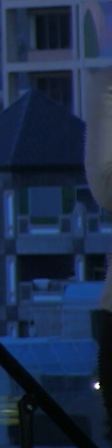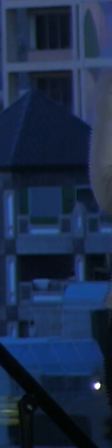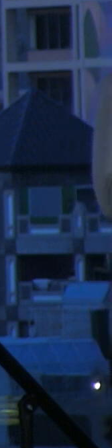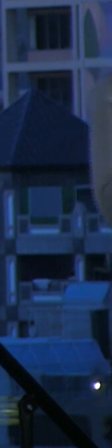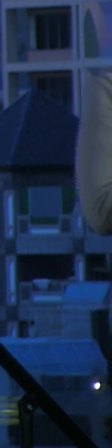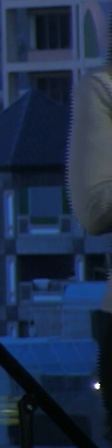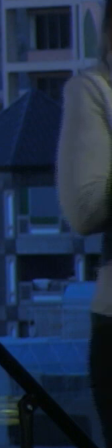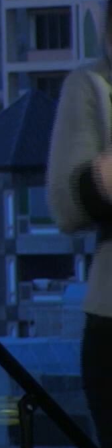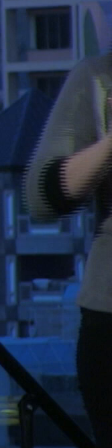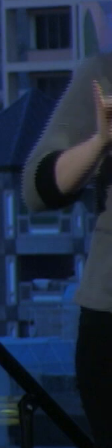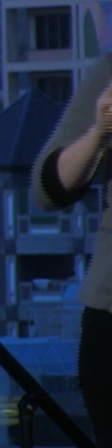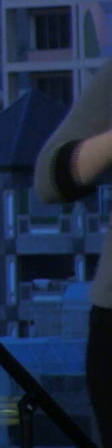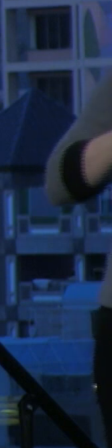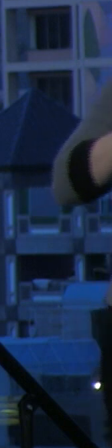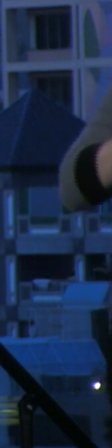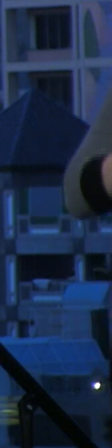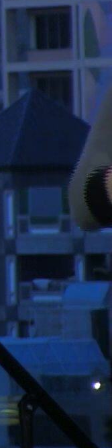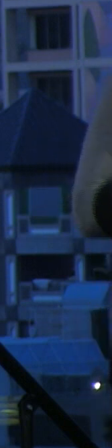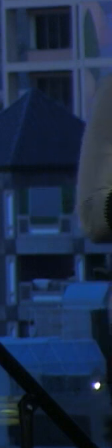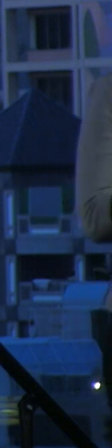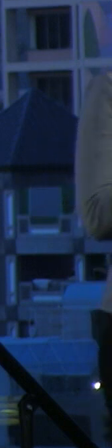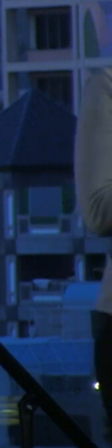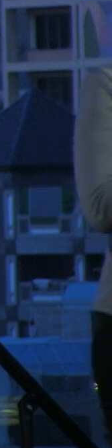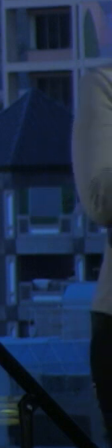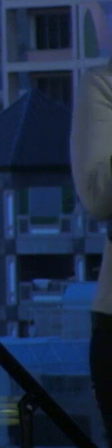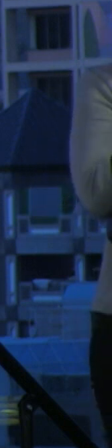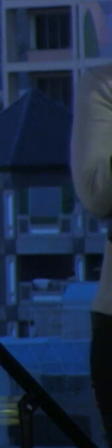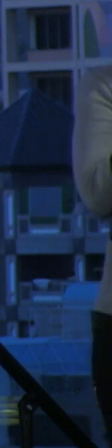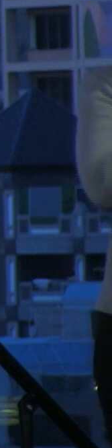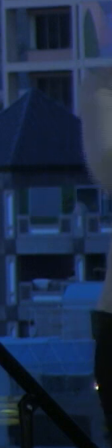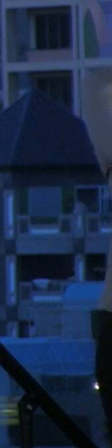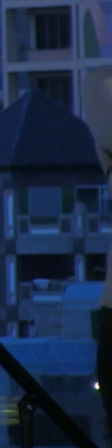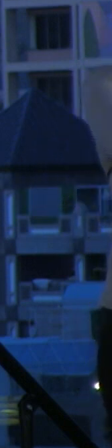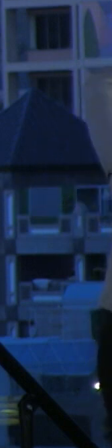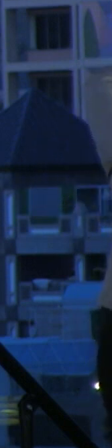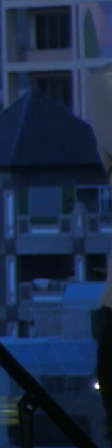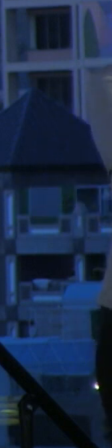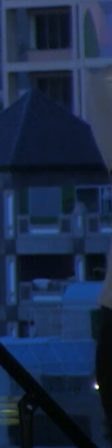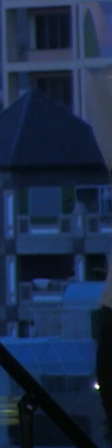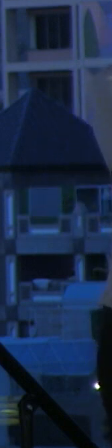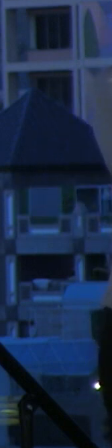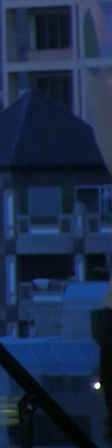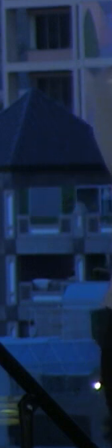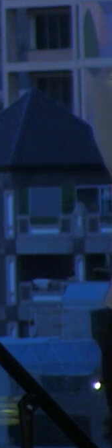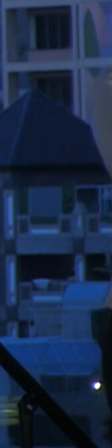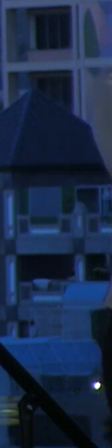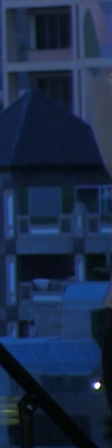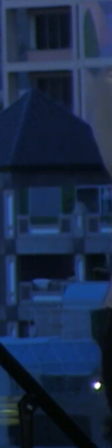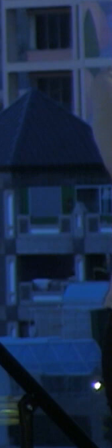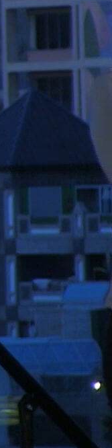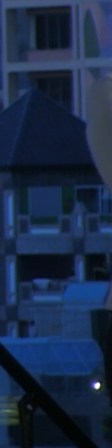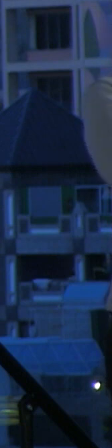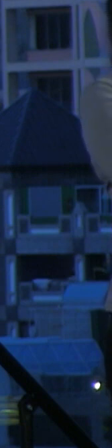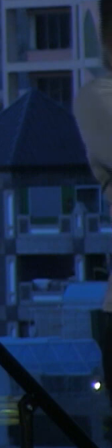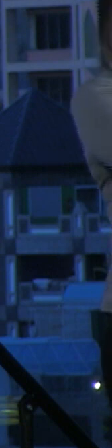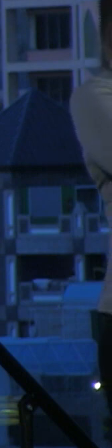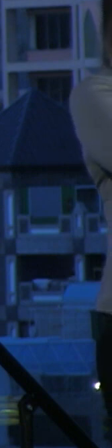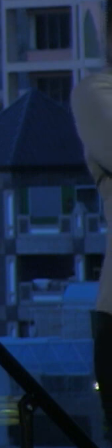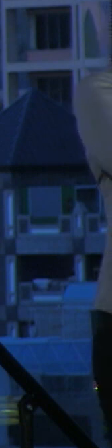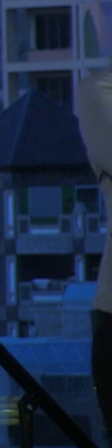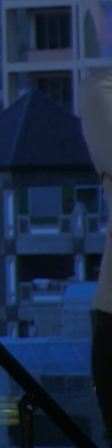me." Oh, yeah, okay, yeah. So we went back to main gate, and we were polite to the MTs, which is a good thing to